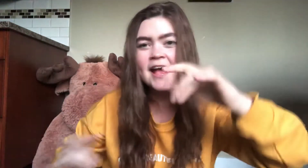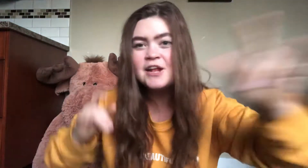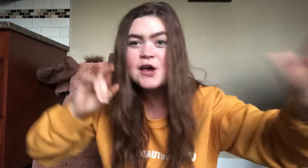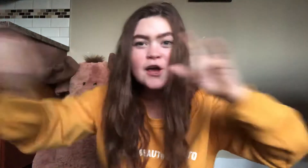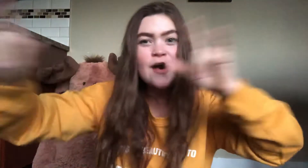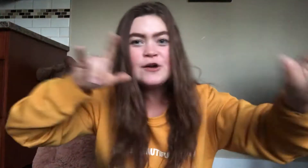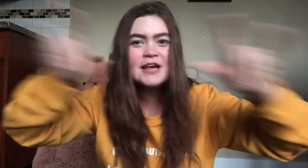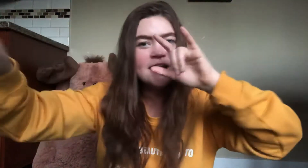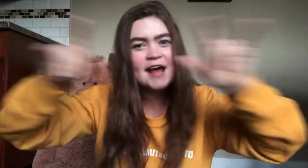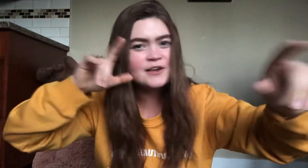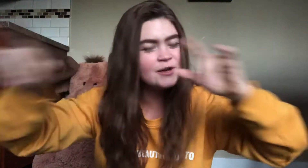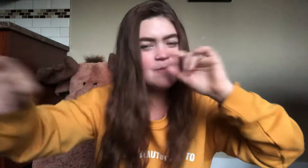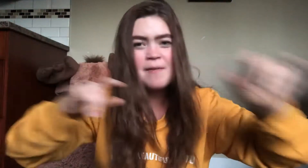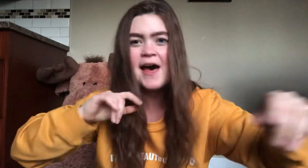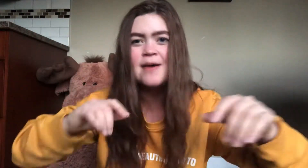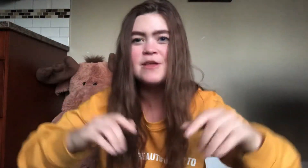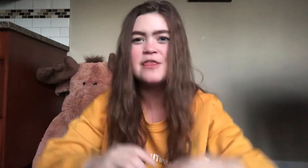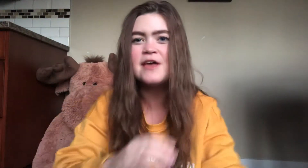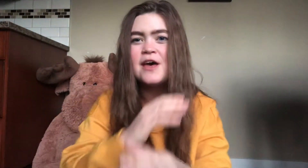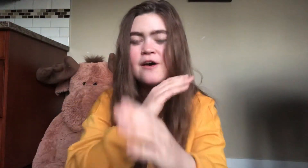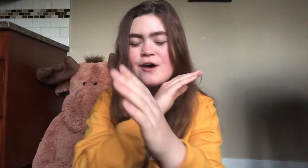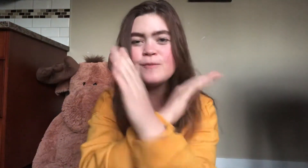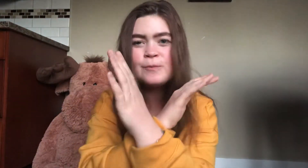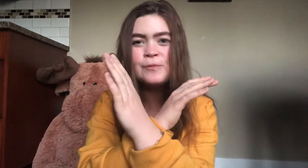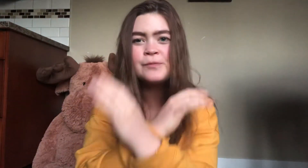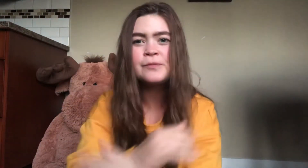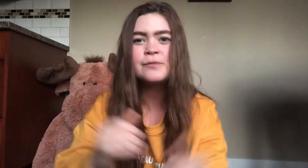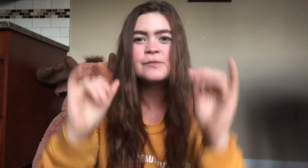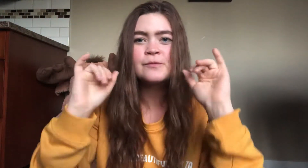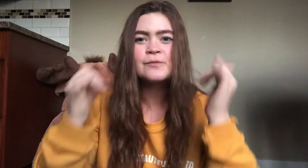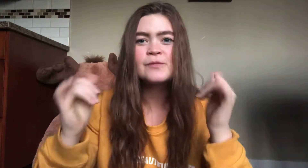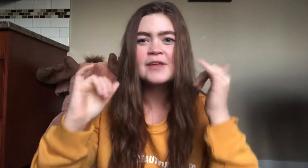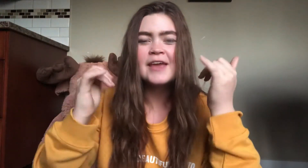and a coconut cream pie, but there.